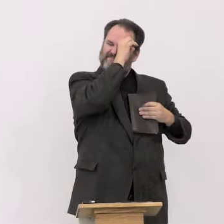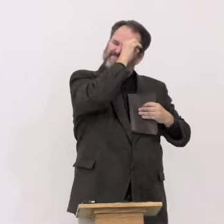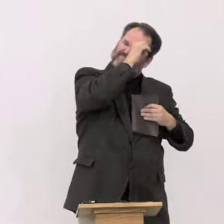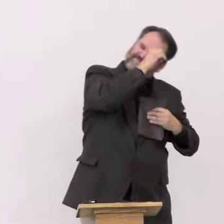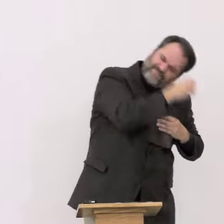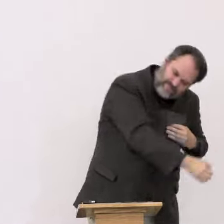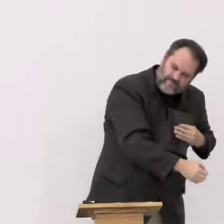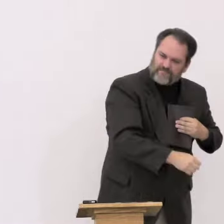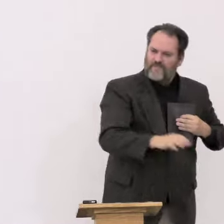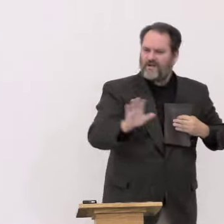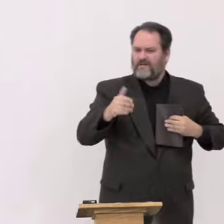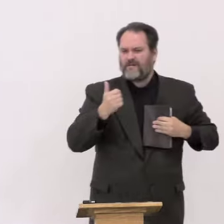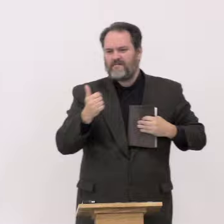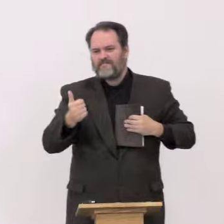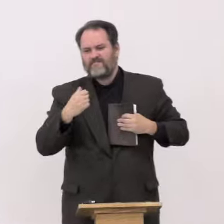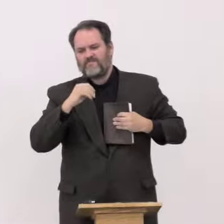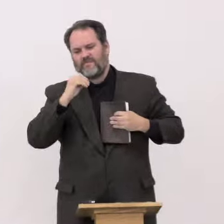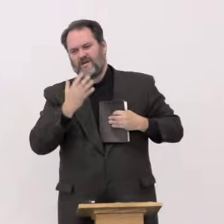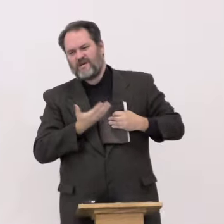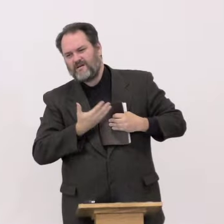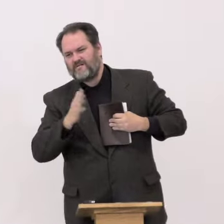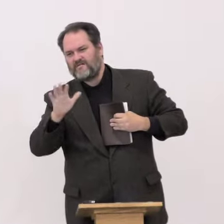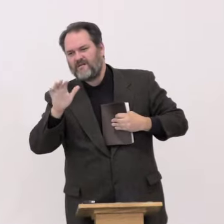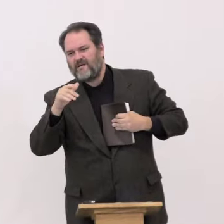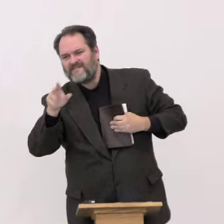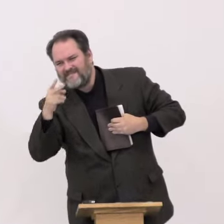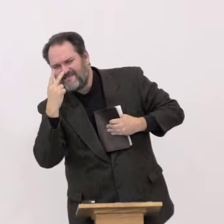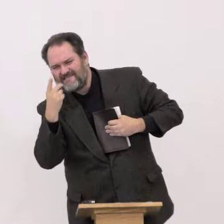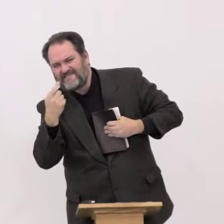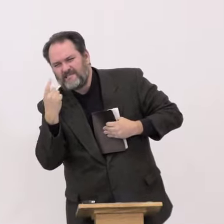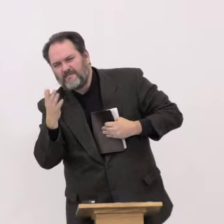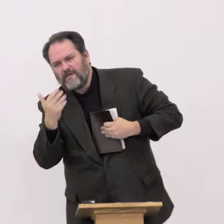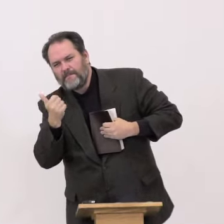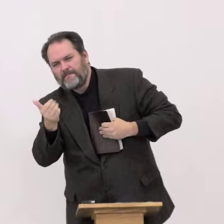well. You must think, you know, you can help everyone.